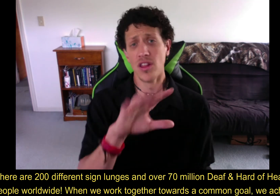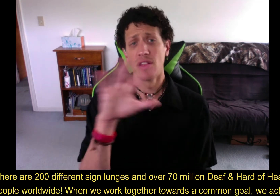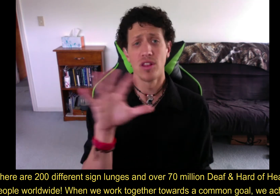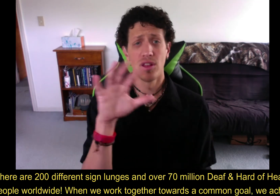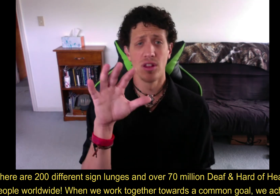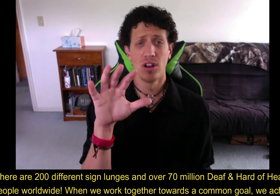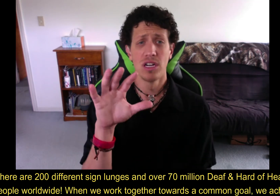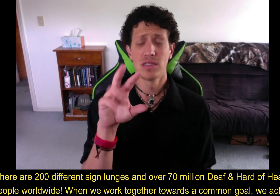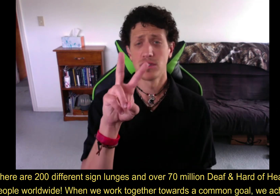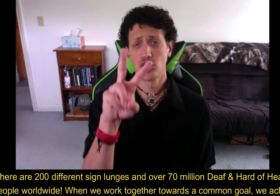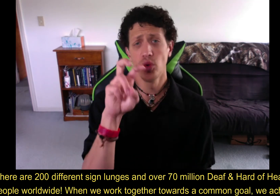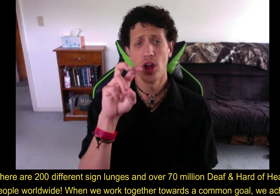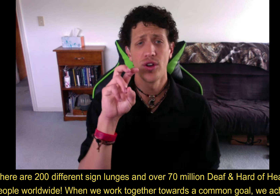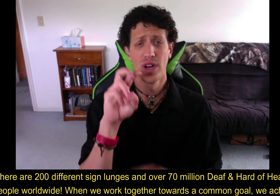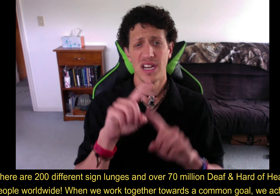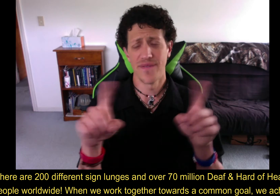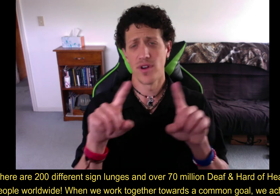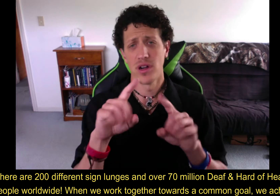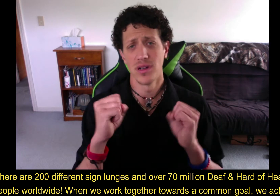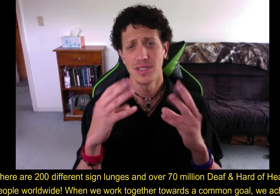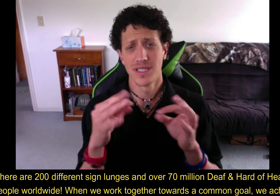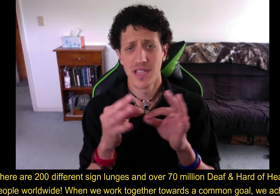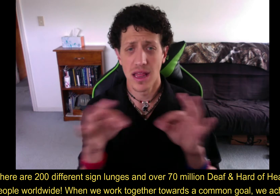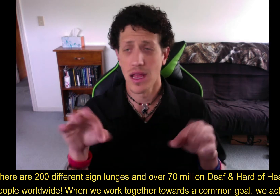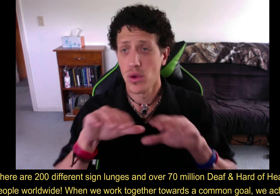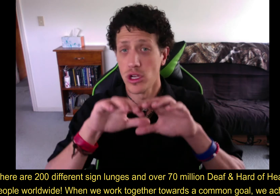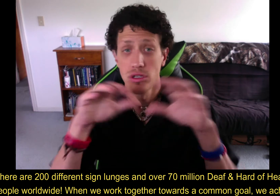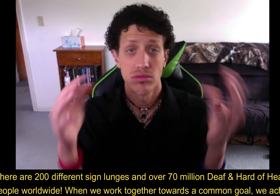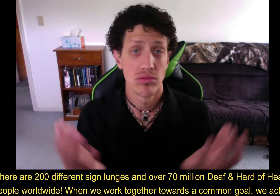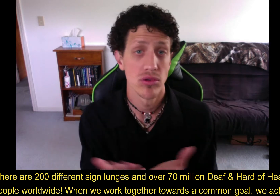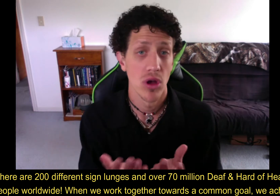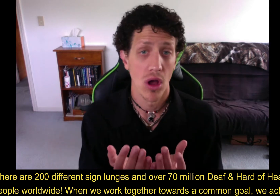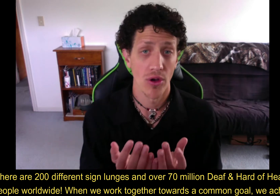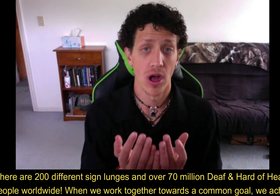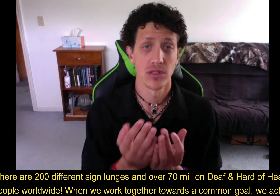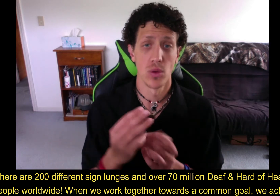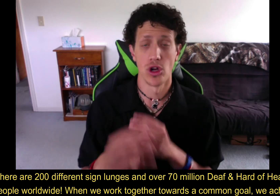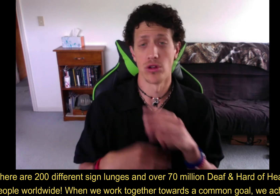There are 200 different sign language across the world.